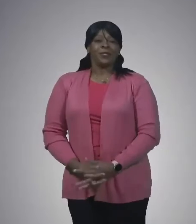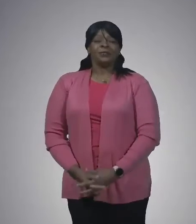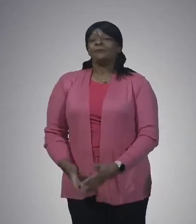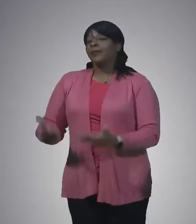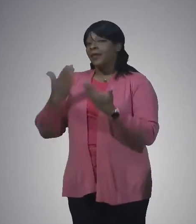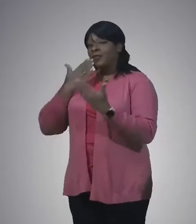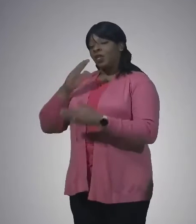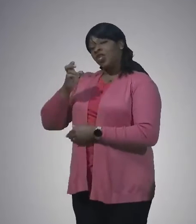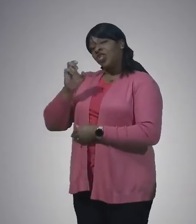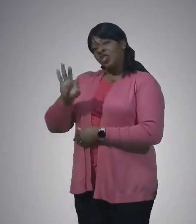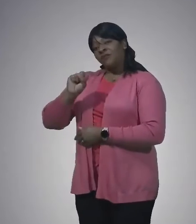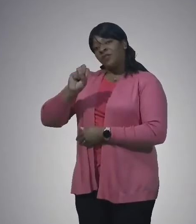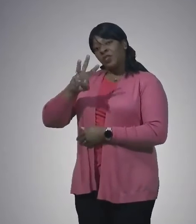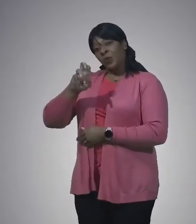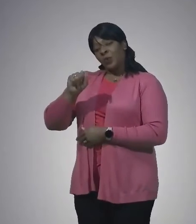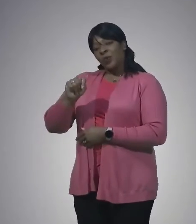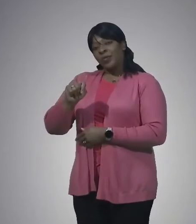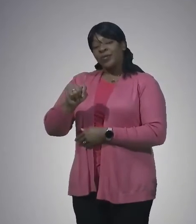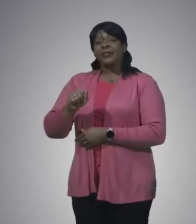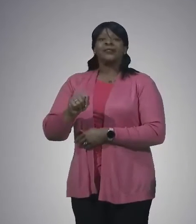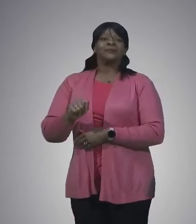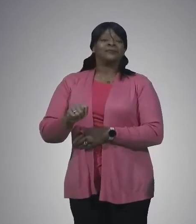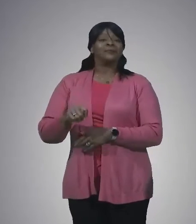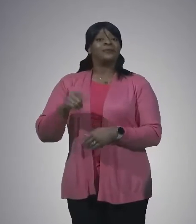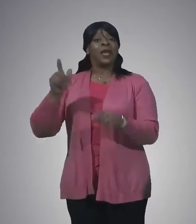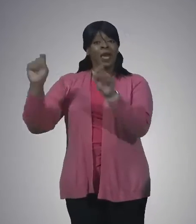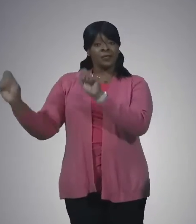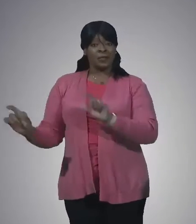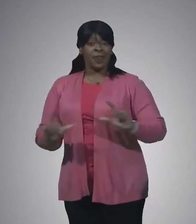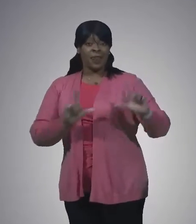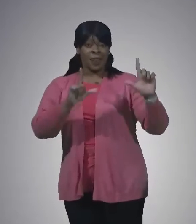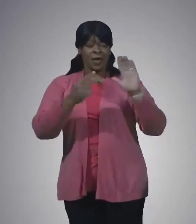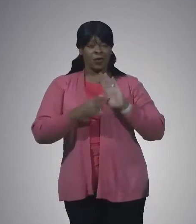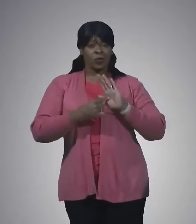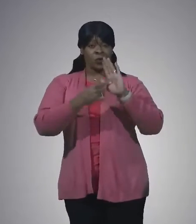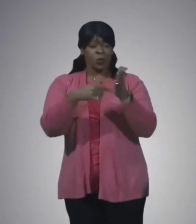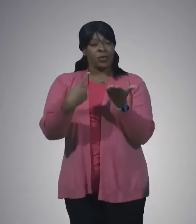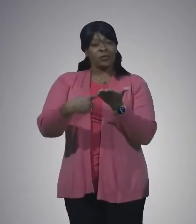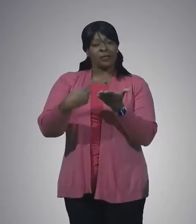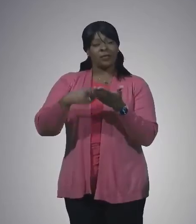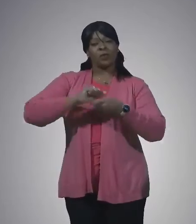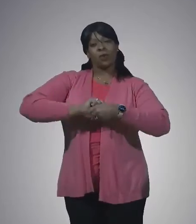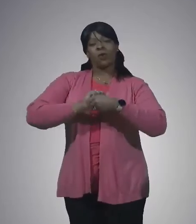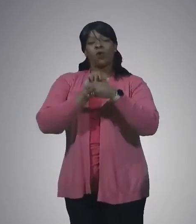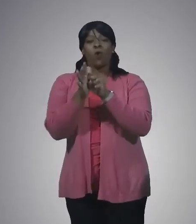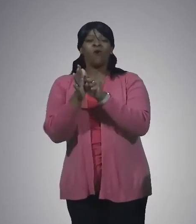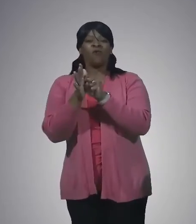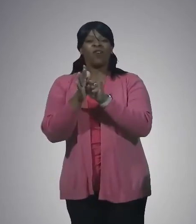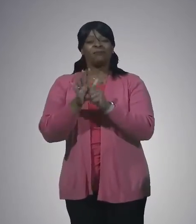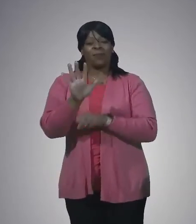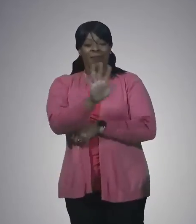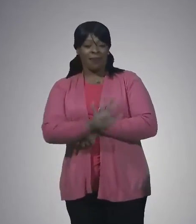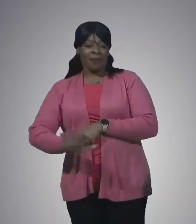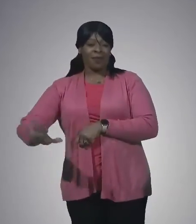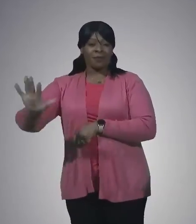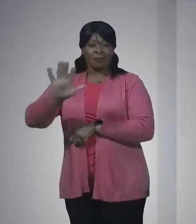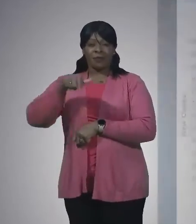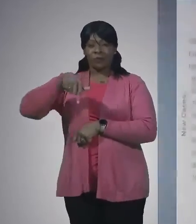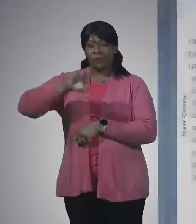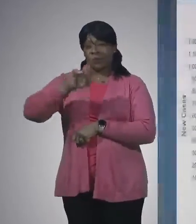Thanks, Chief Sweat. Have some slides to show to you today to go over the COVID landscape in Shelby